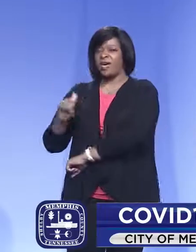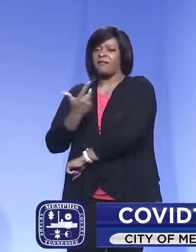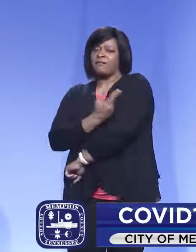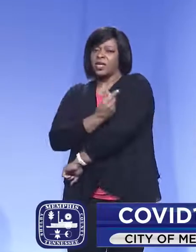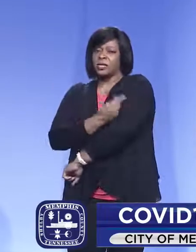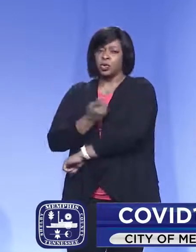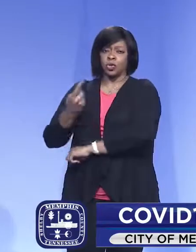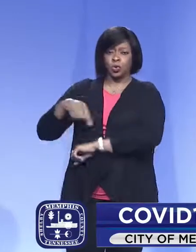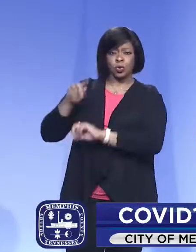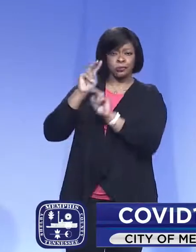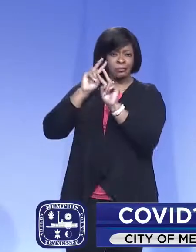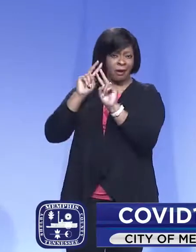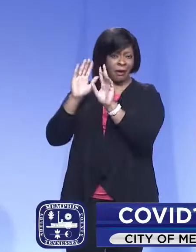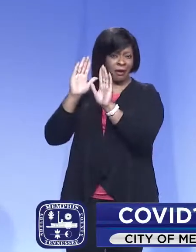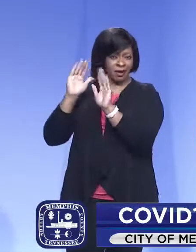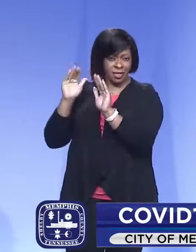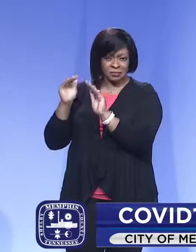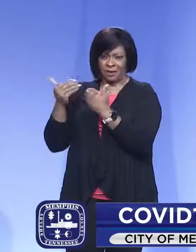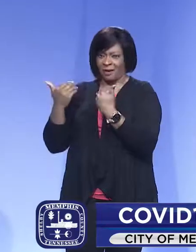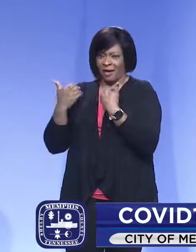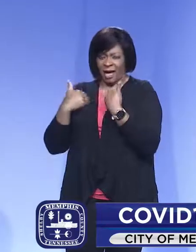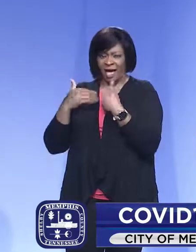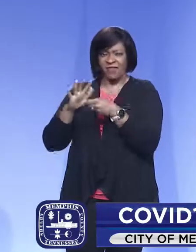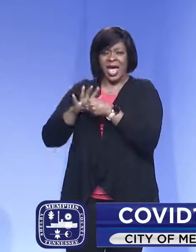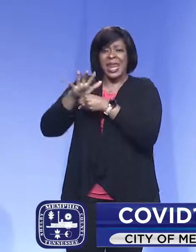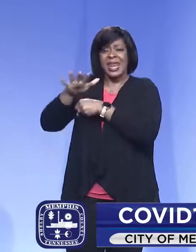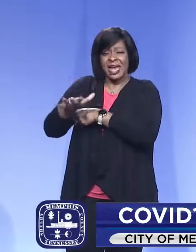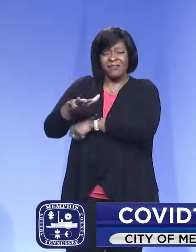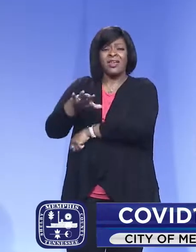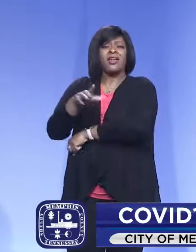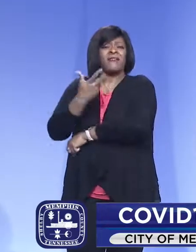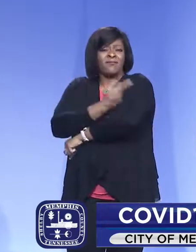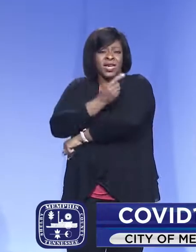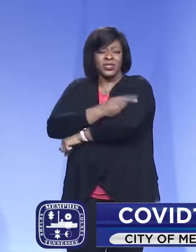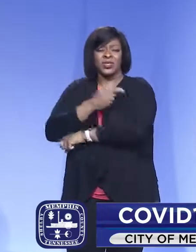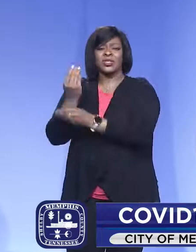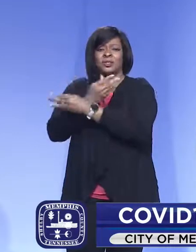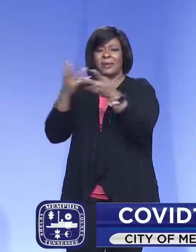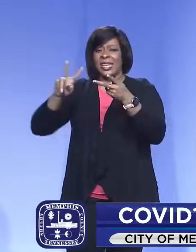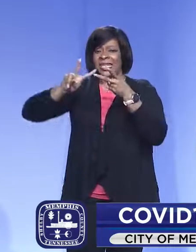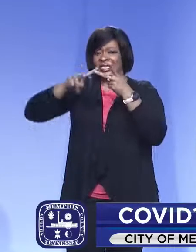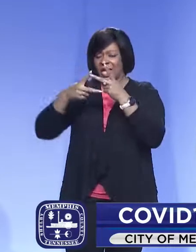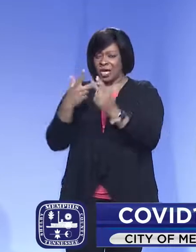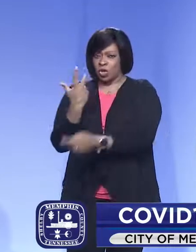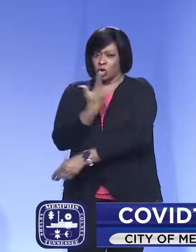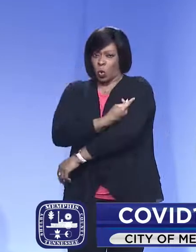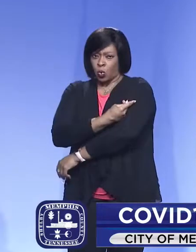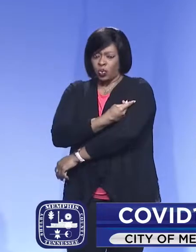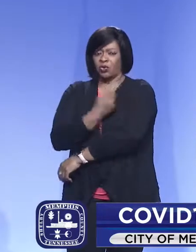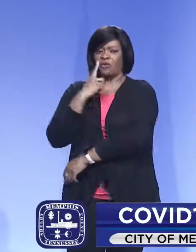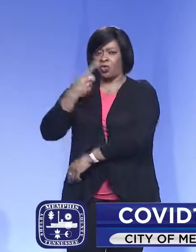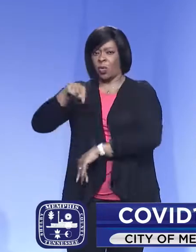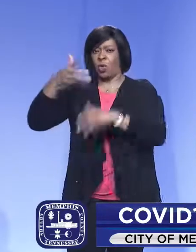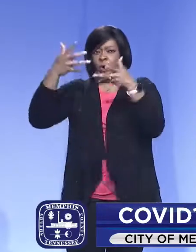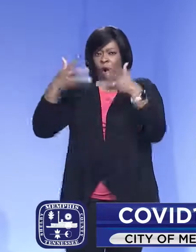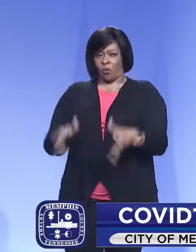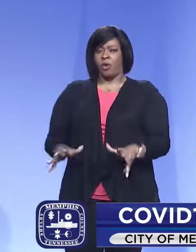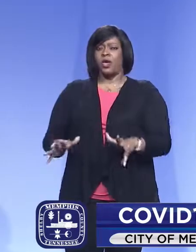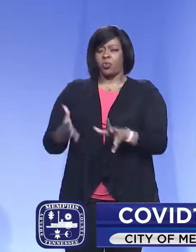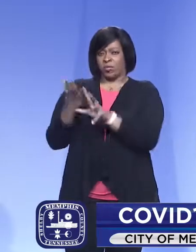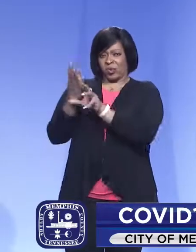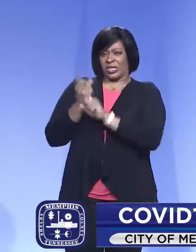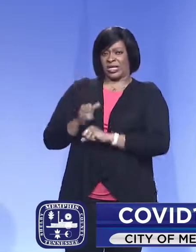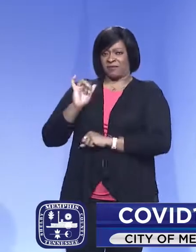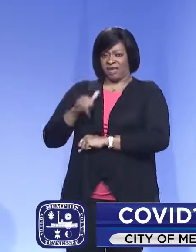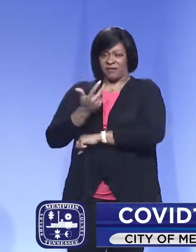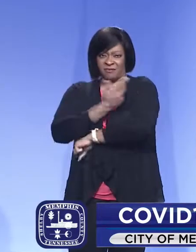do you guys anticipate having enough vaccines to administer that second dose for those who have already received